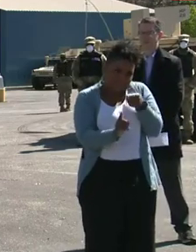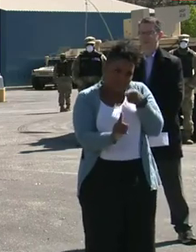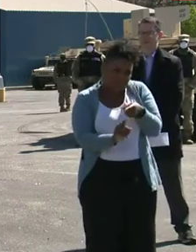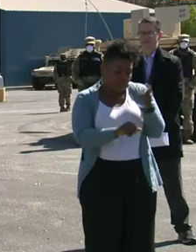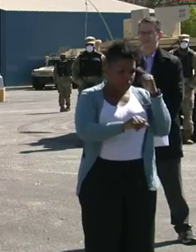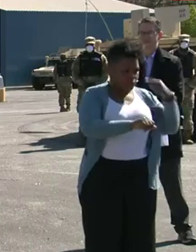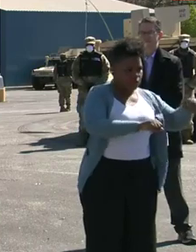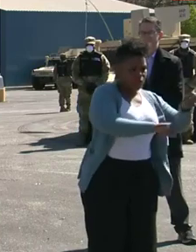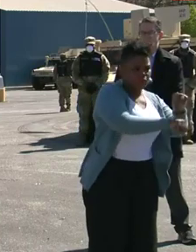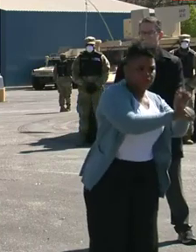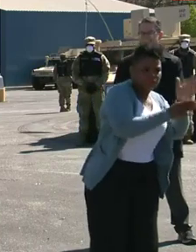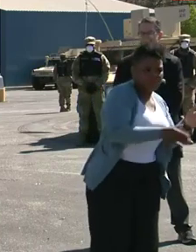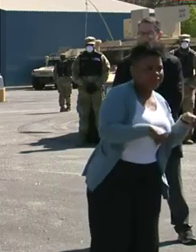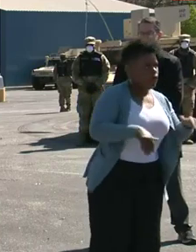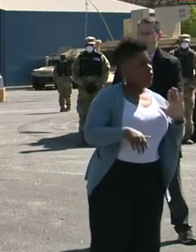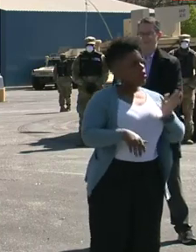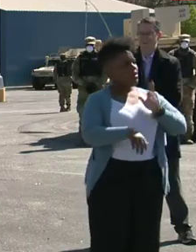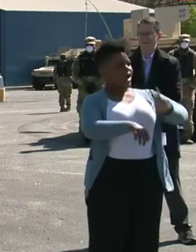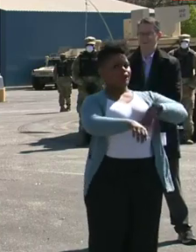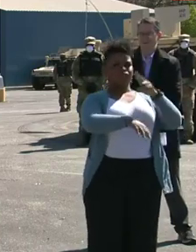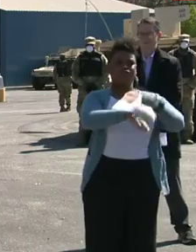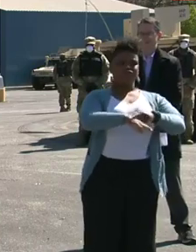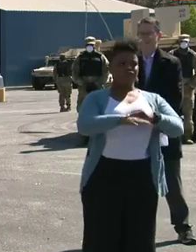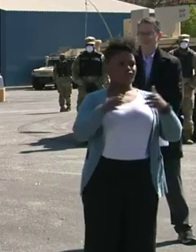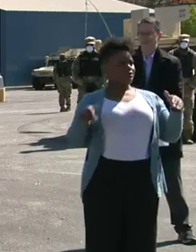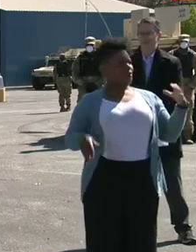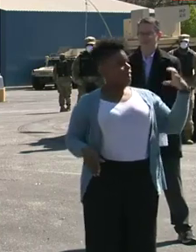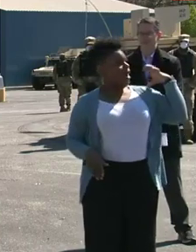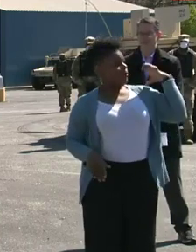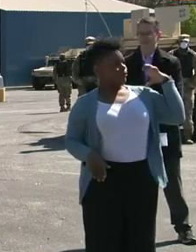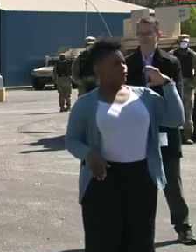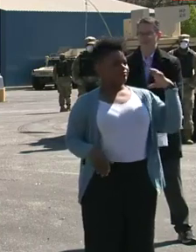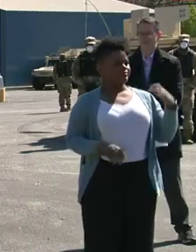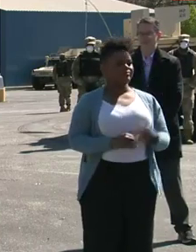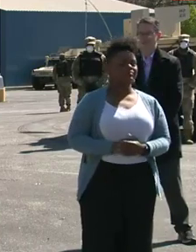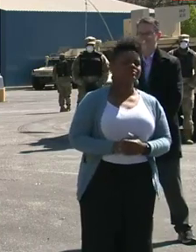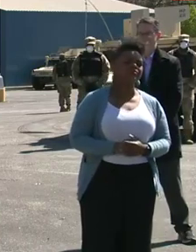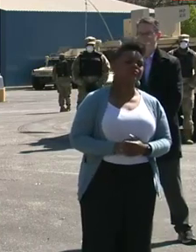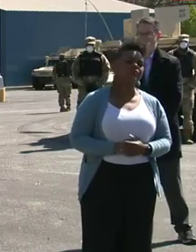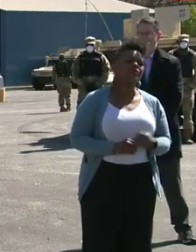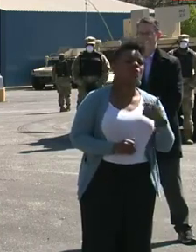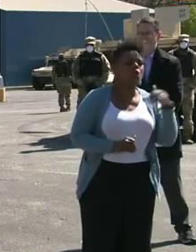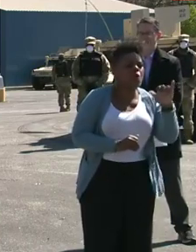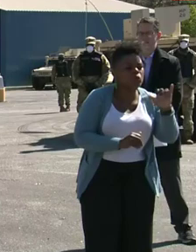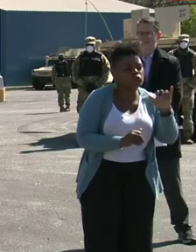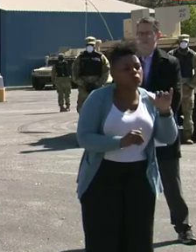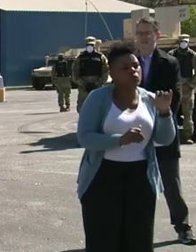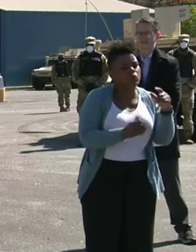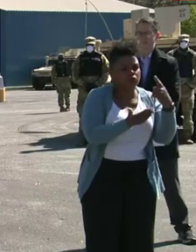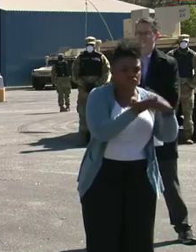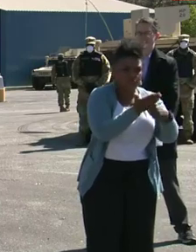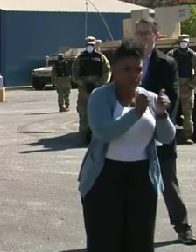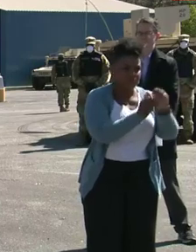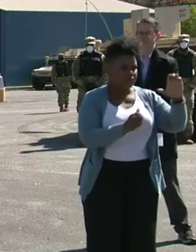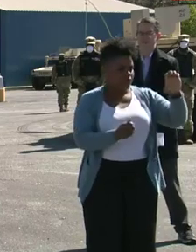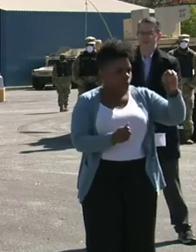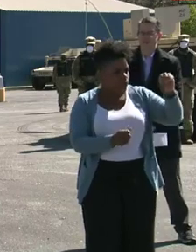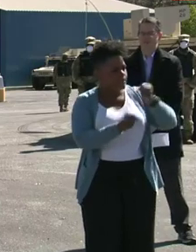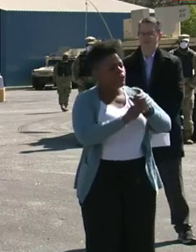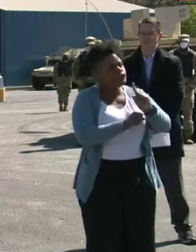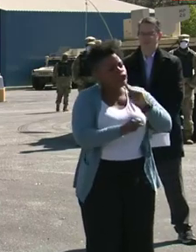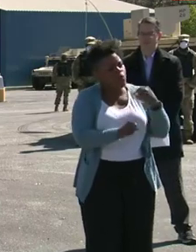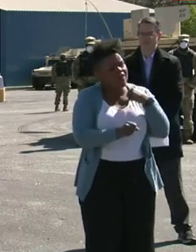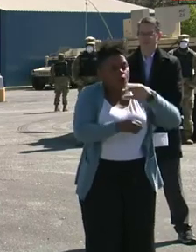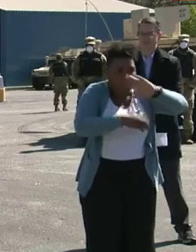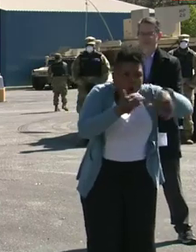also spoke with our hospital CEOs about making sure we have all the information that we need to execute a comprehensive